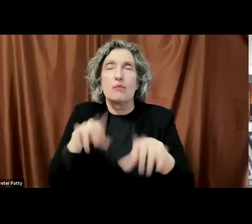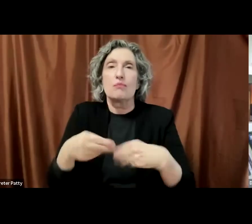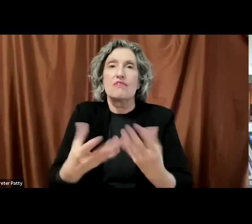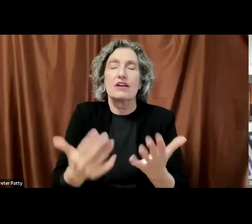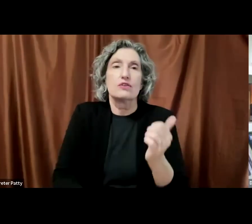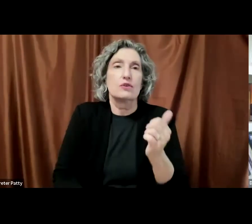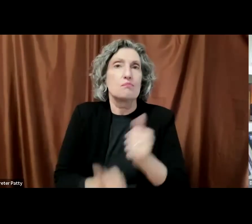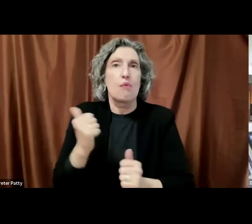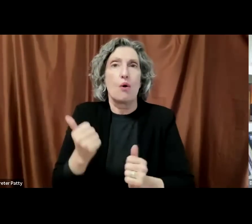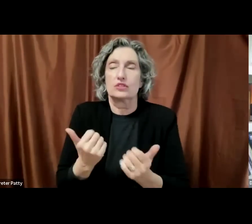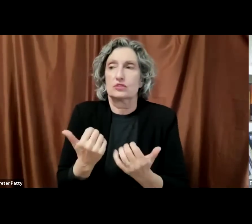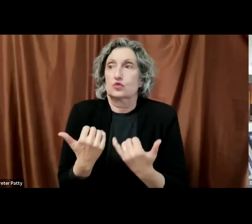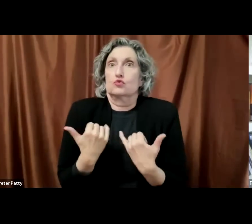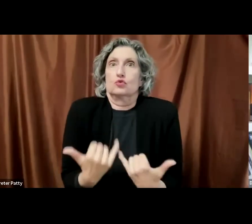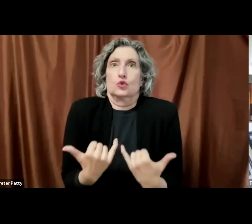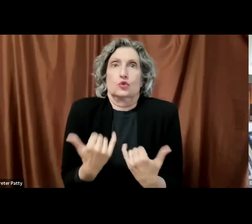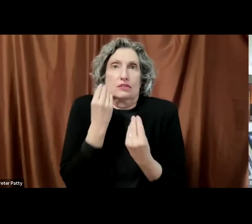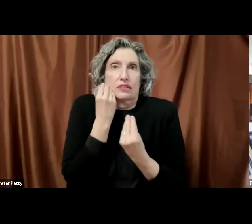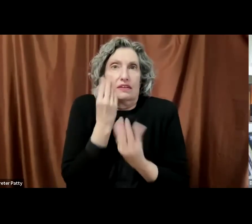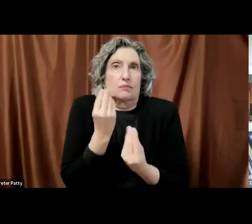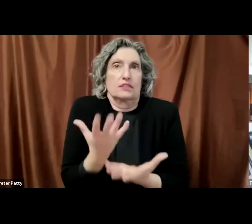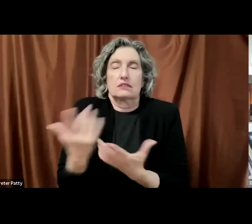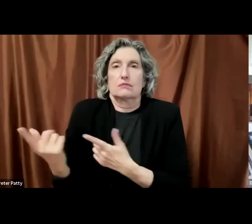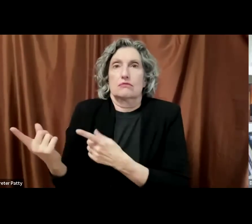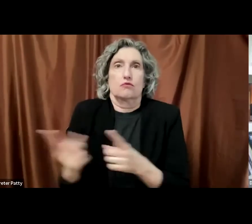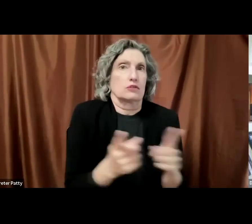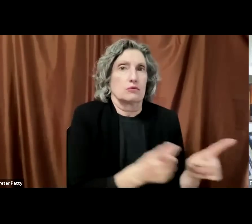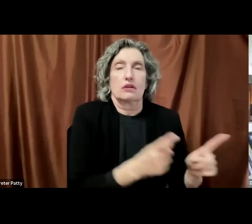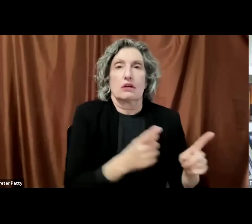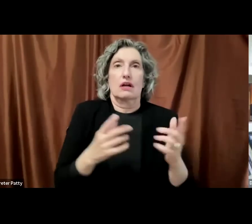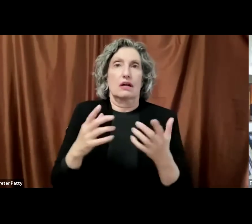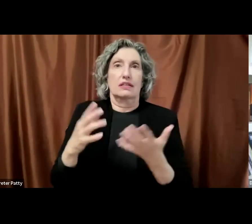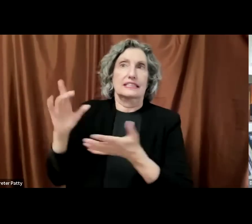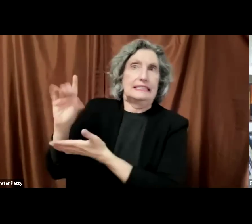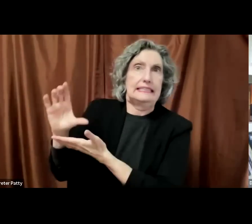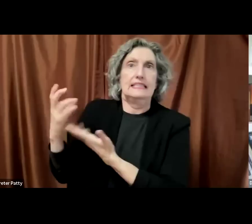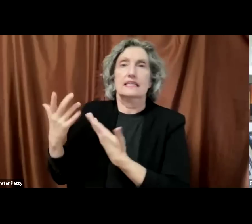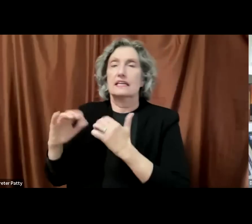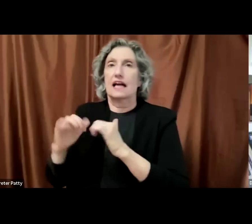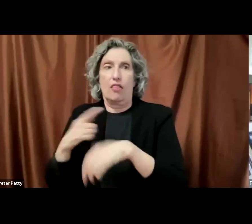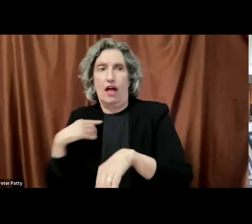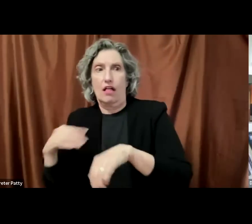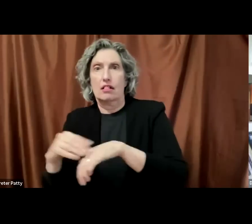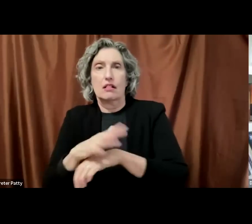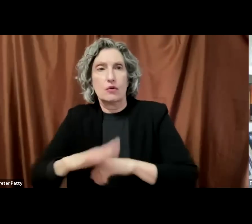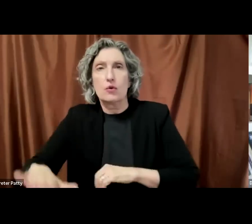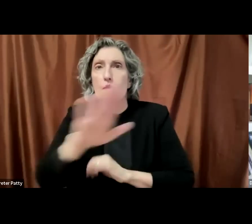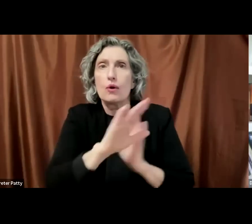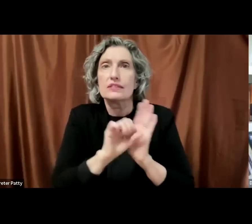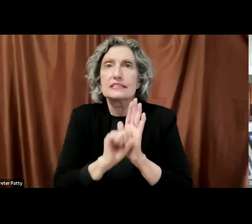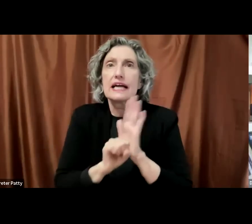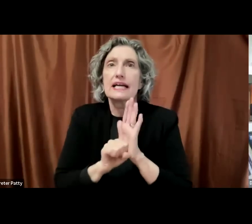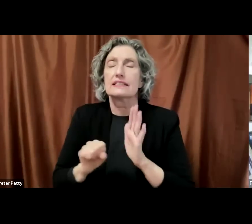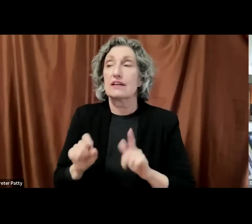up-to-date real-time information on what's happening in DC, how that impacts what's happening in your state, and how you